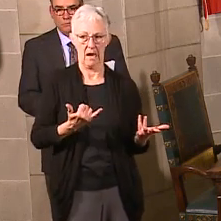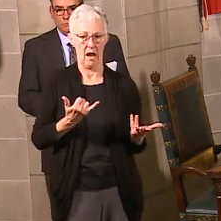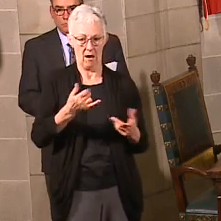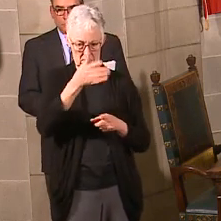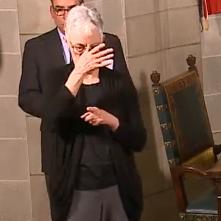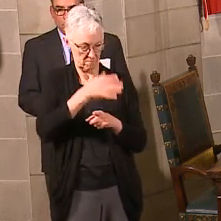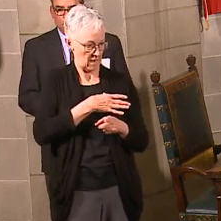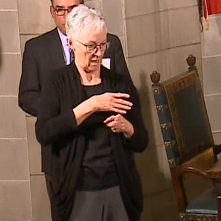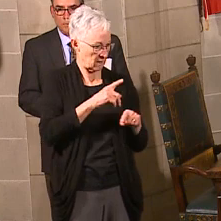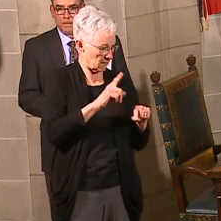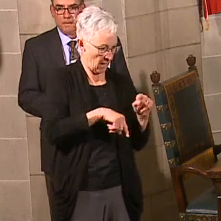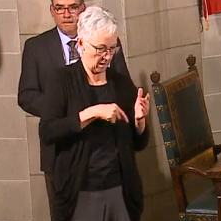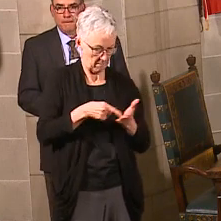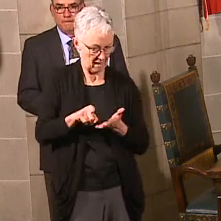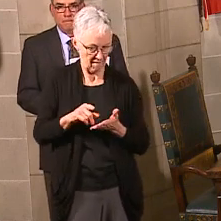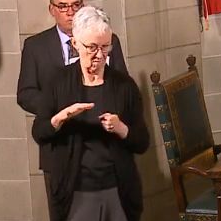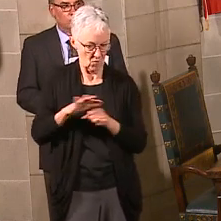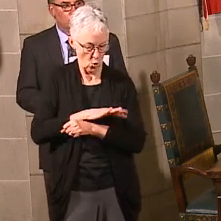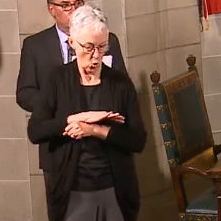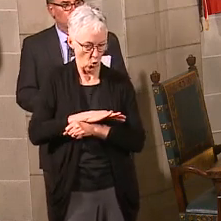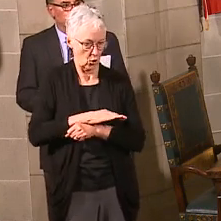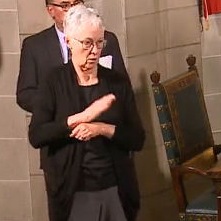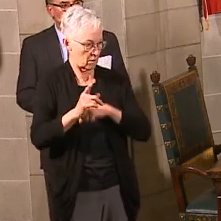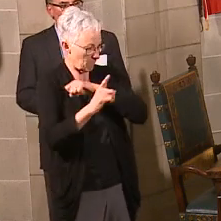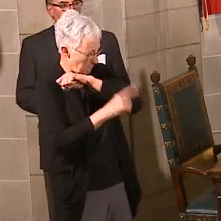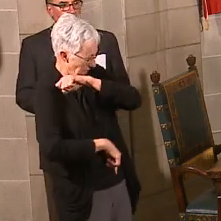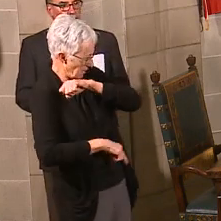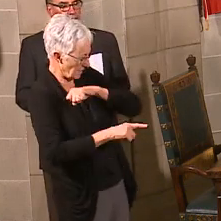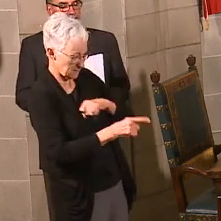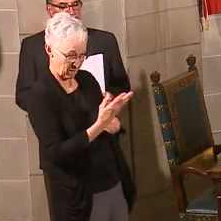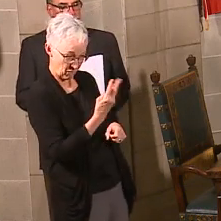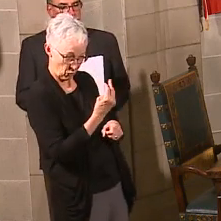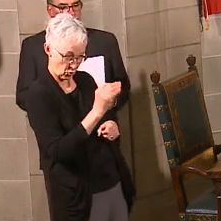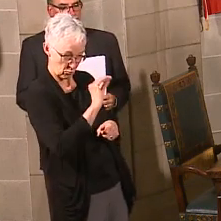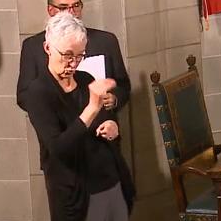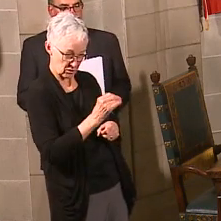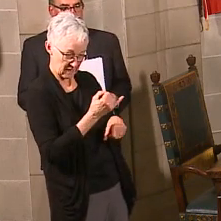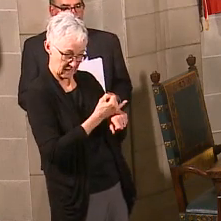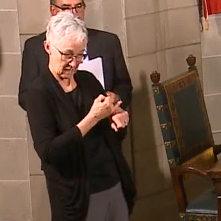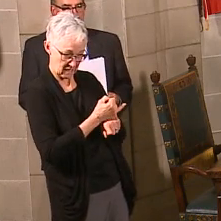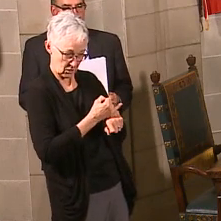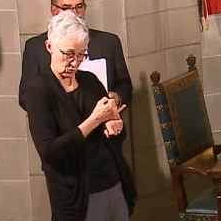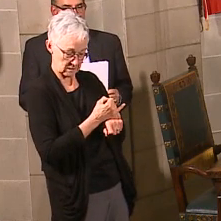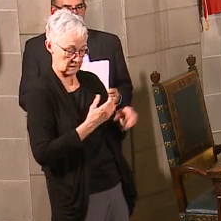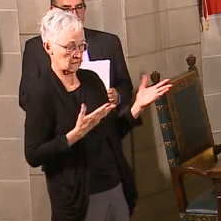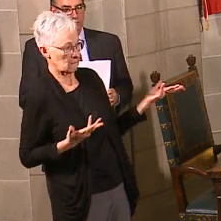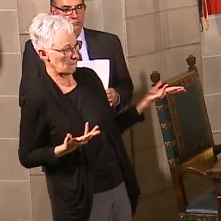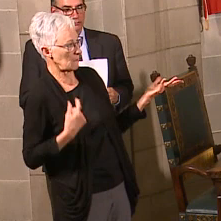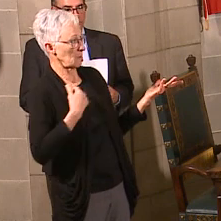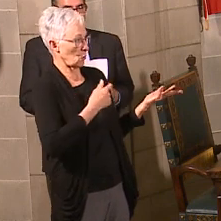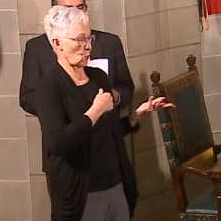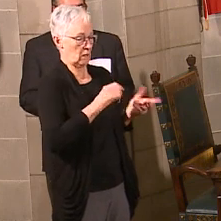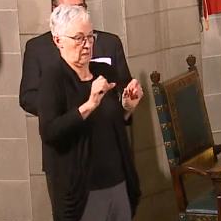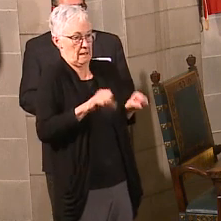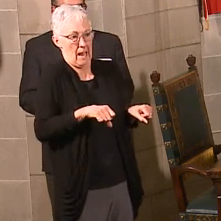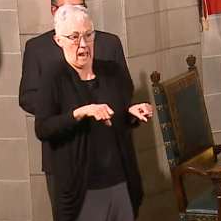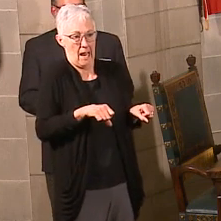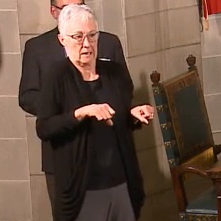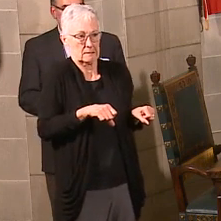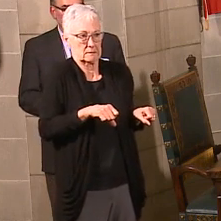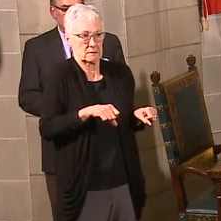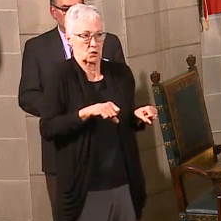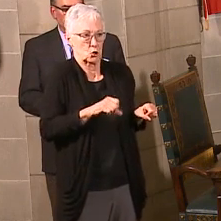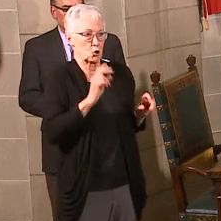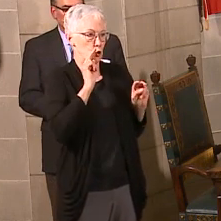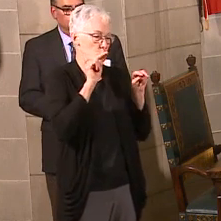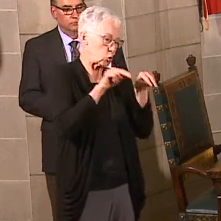go along with that. You know, that is something we can certainly take a look at that. I will tell you that that is standard, the standard practice in counties,